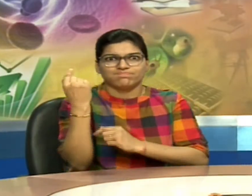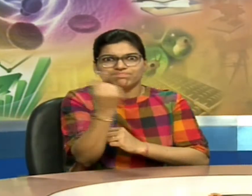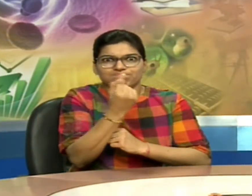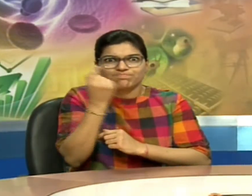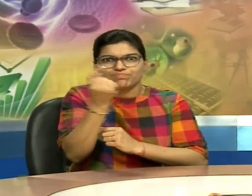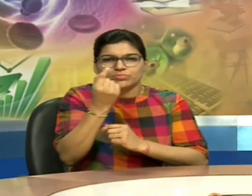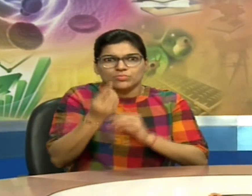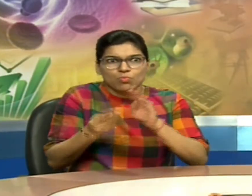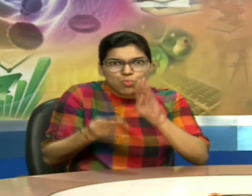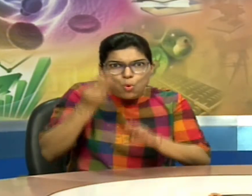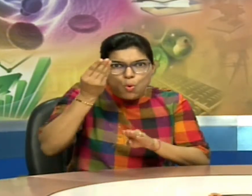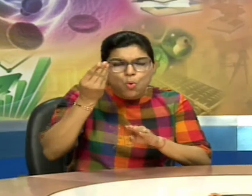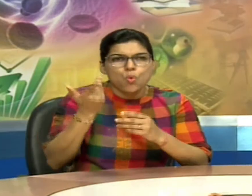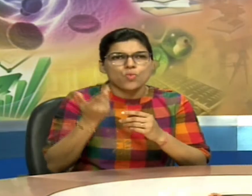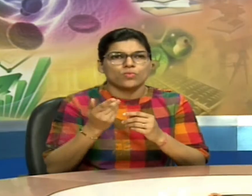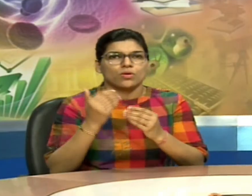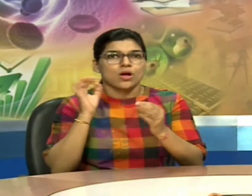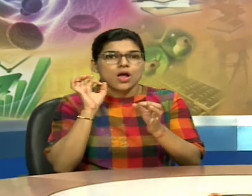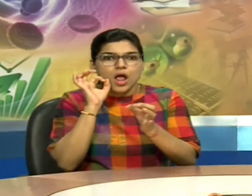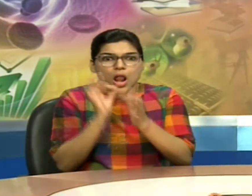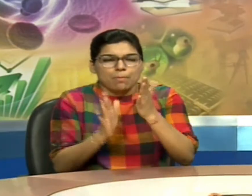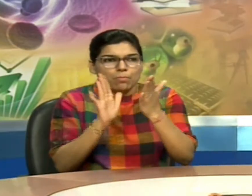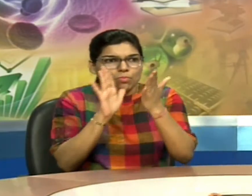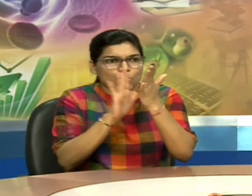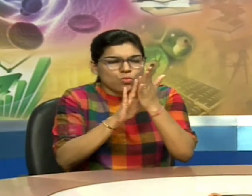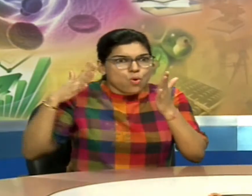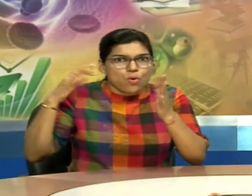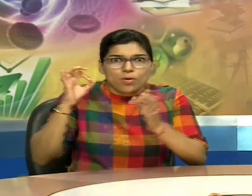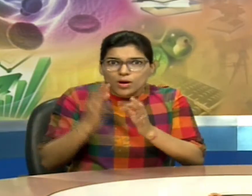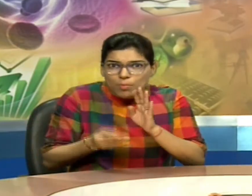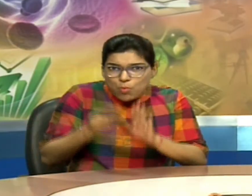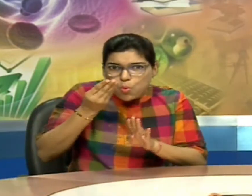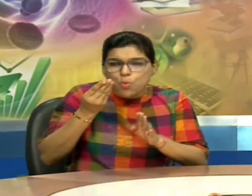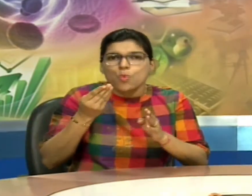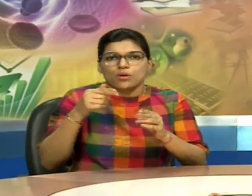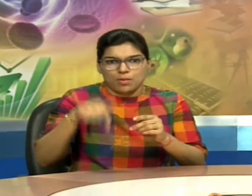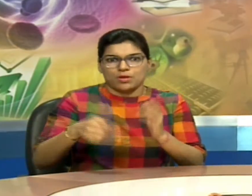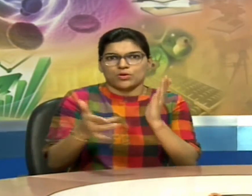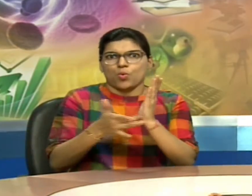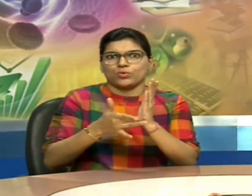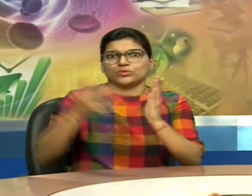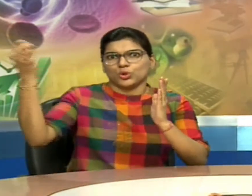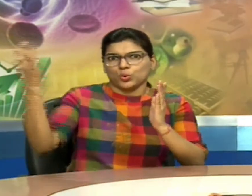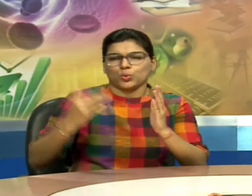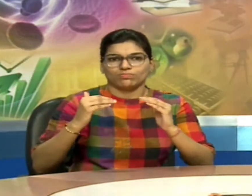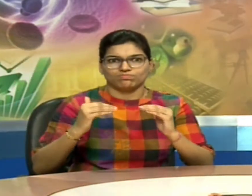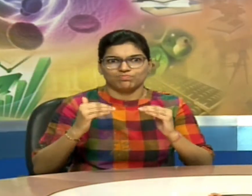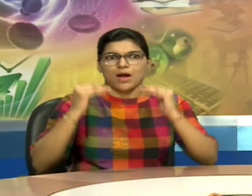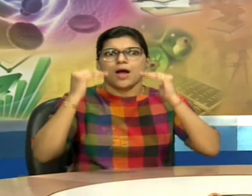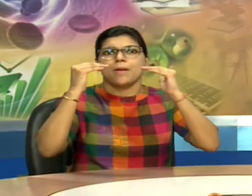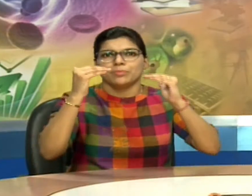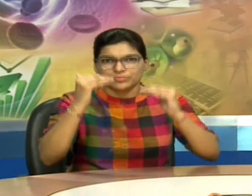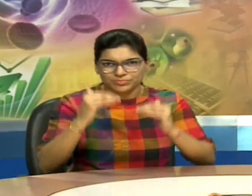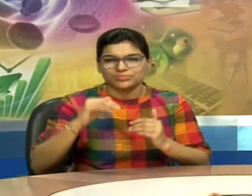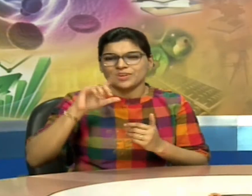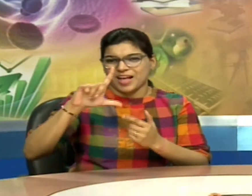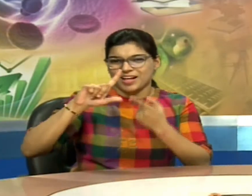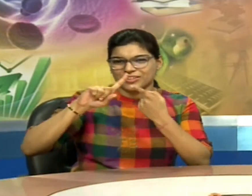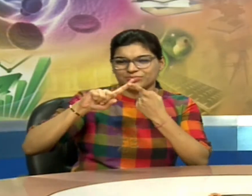have seen, and also we have electricity meter. Sometime when things are hot, we say that it has high